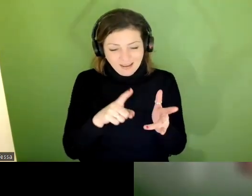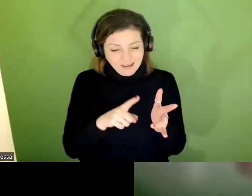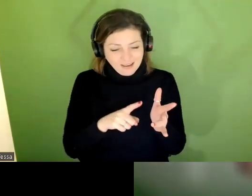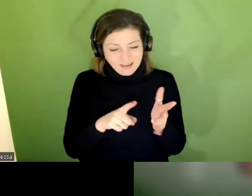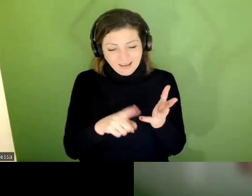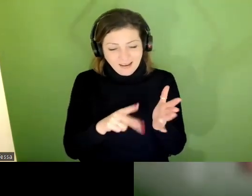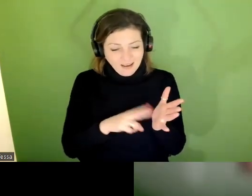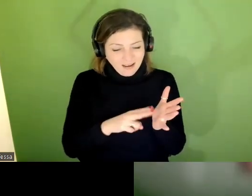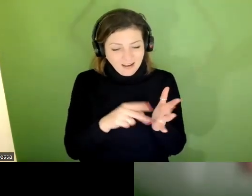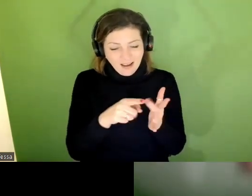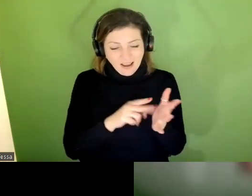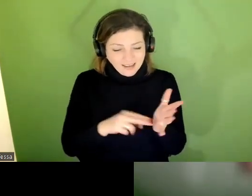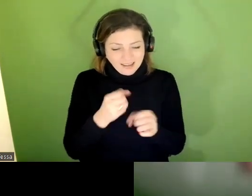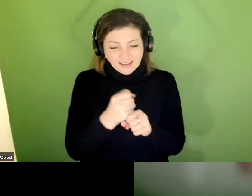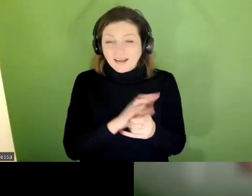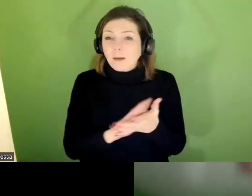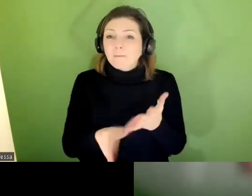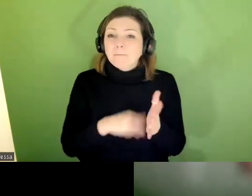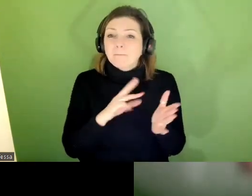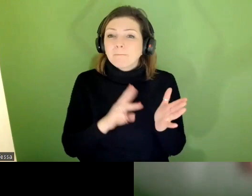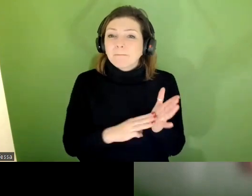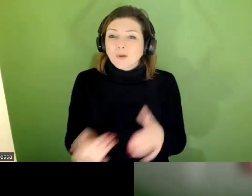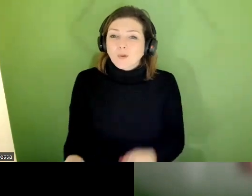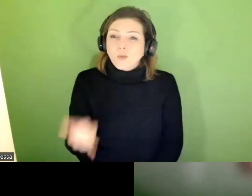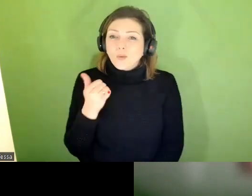and just tells you, like, just